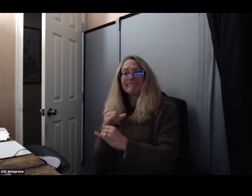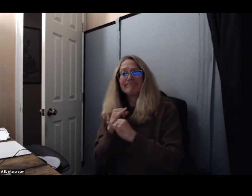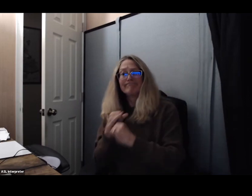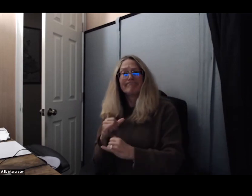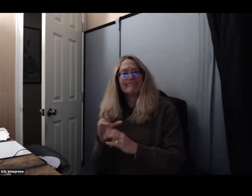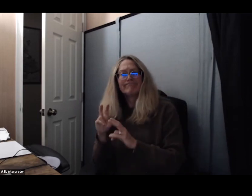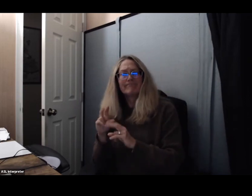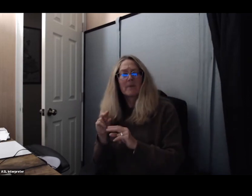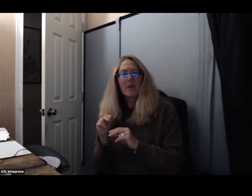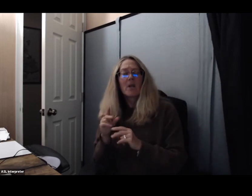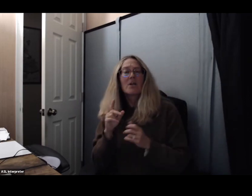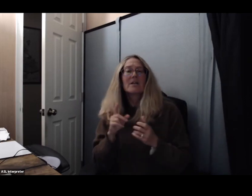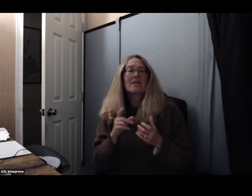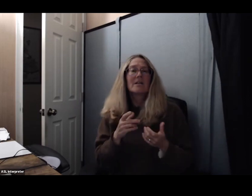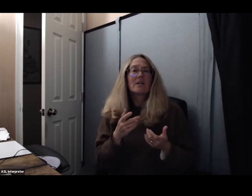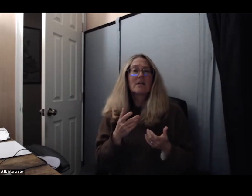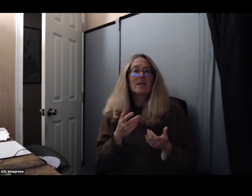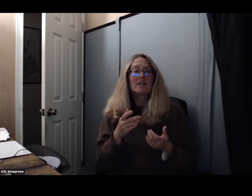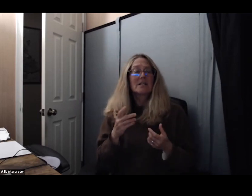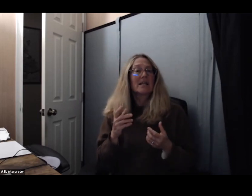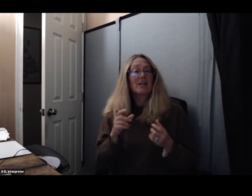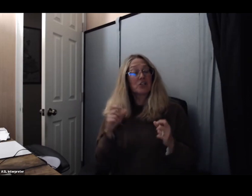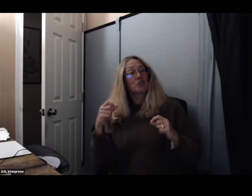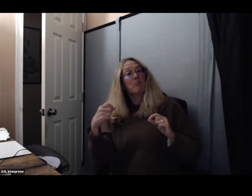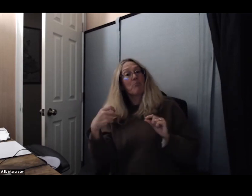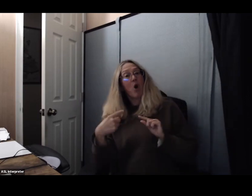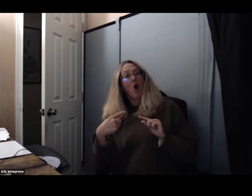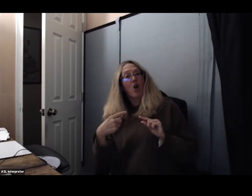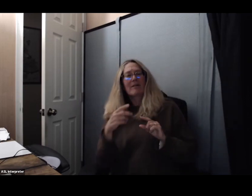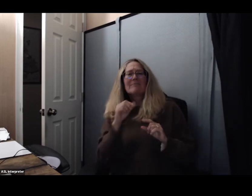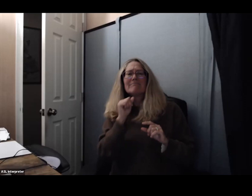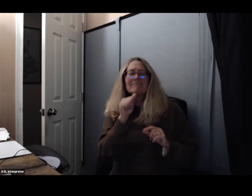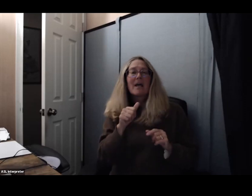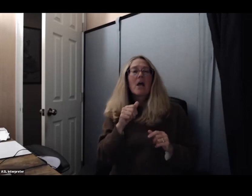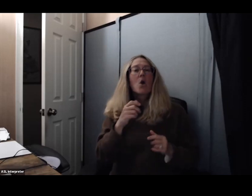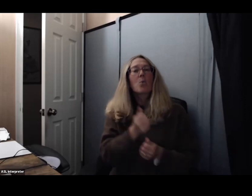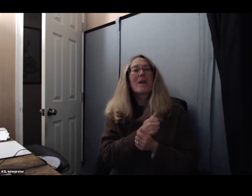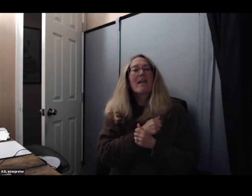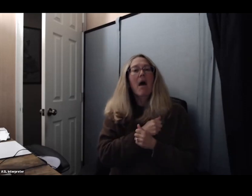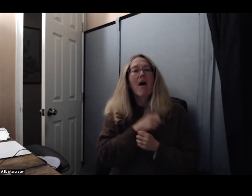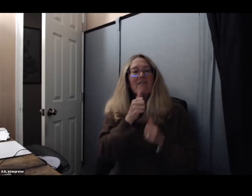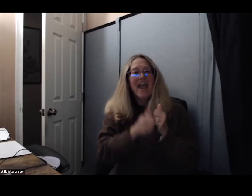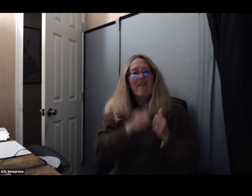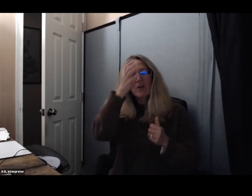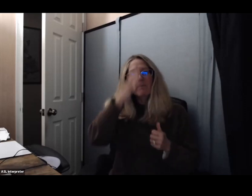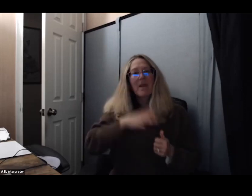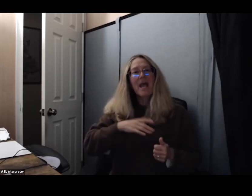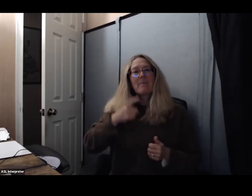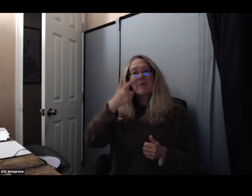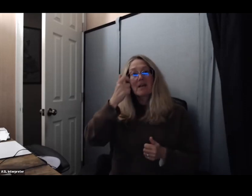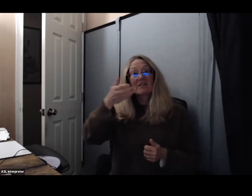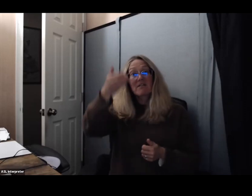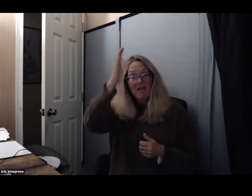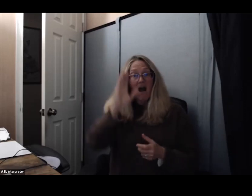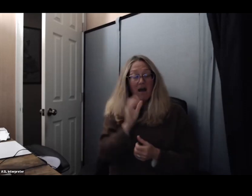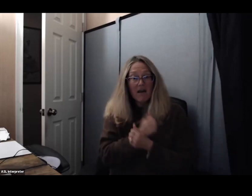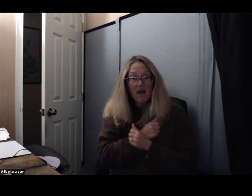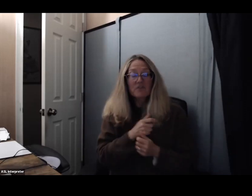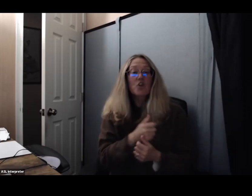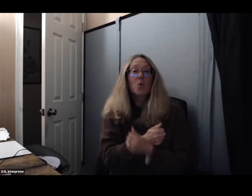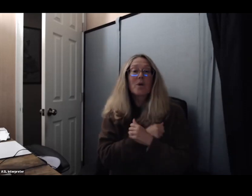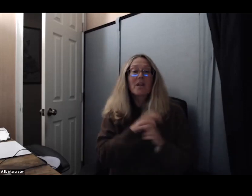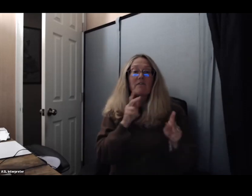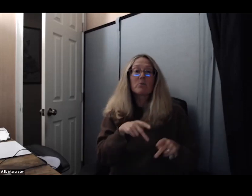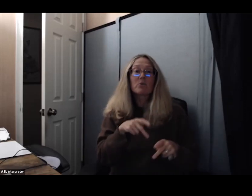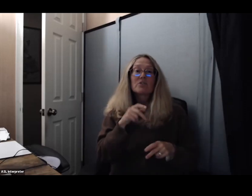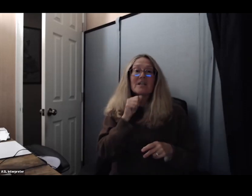because they possess some kind of divine spark. We love every man because God loves 30 him. seconds. At this level, we love the person who